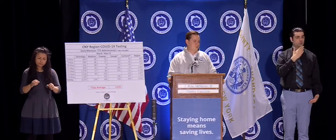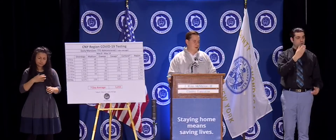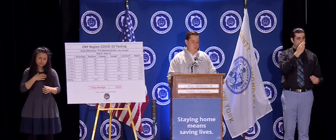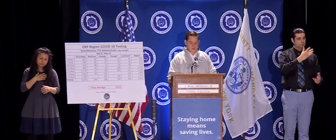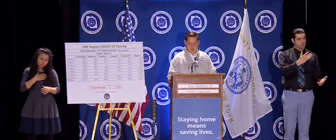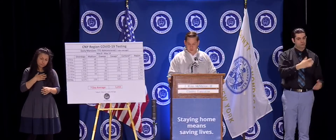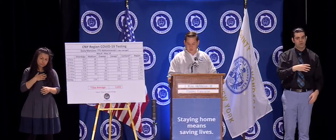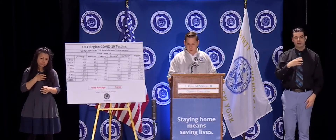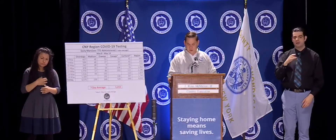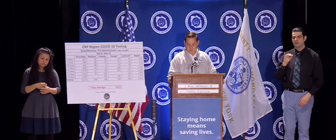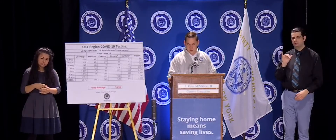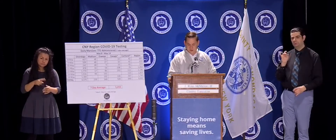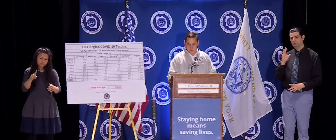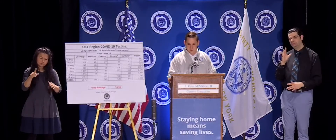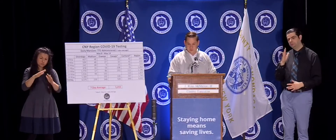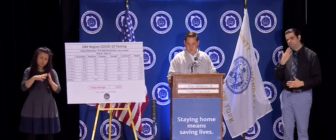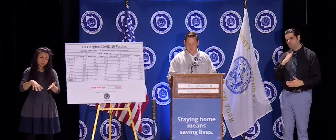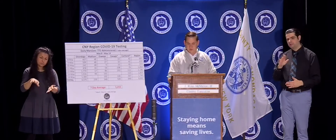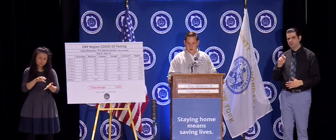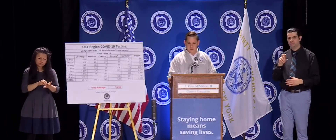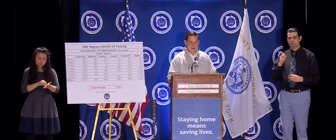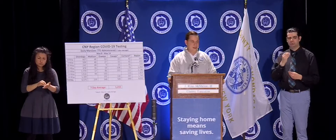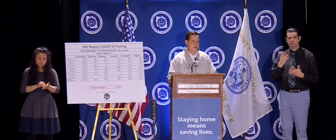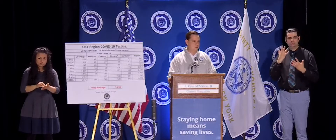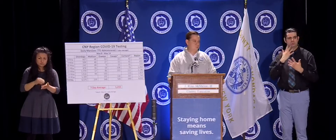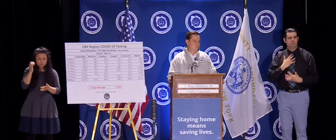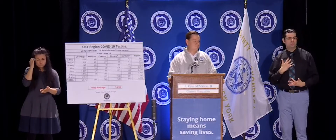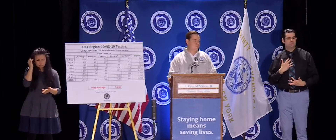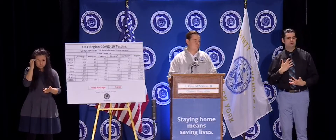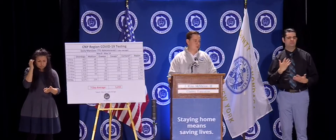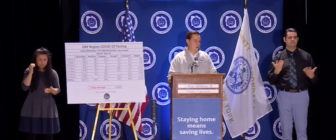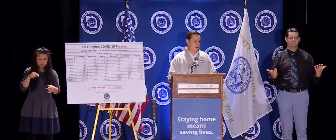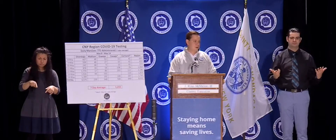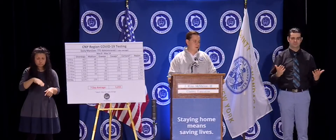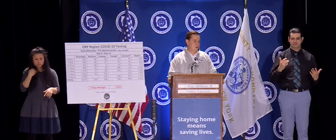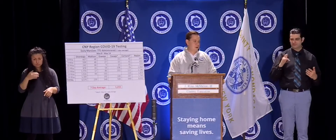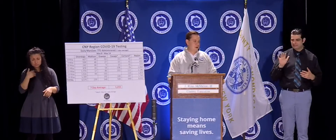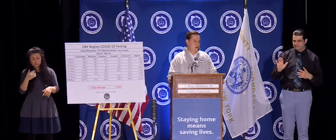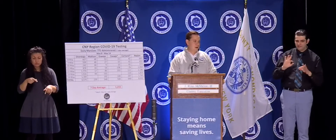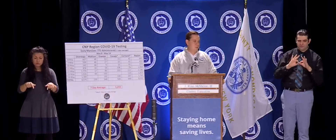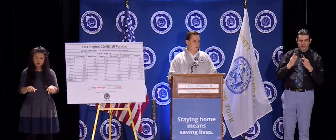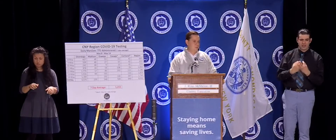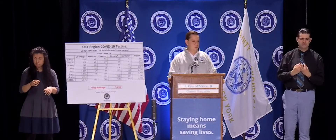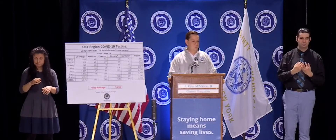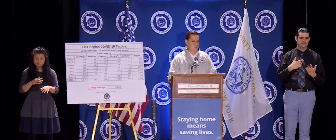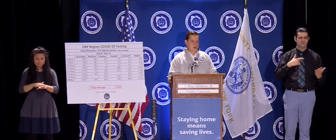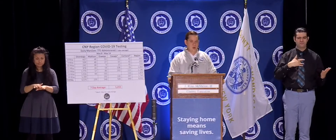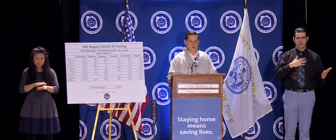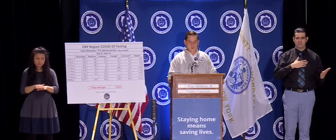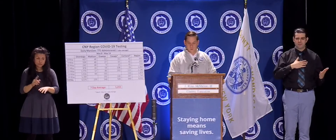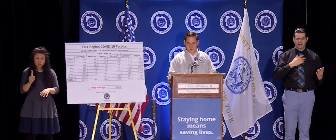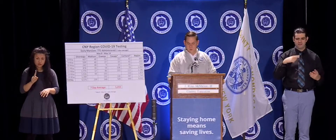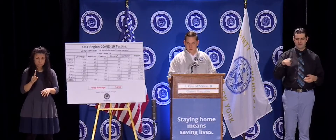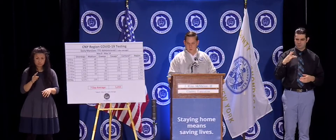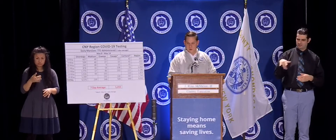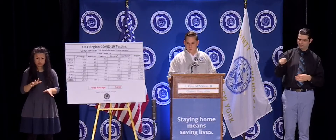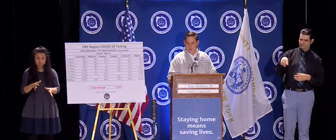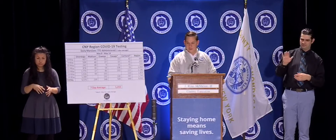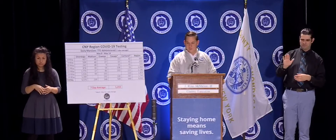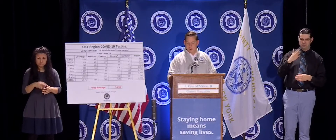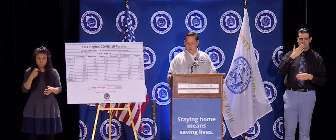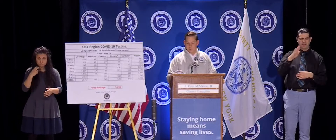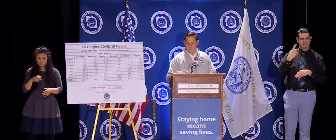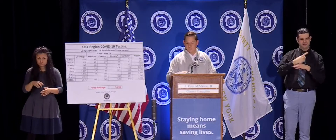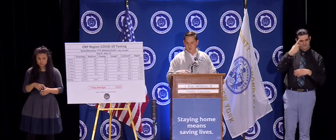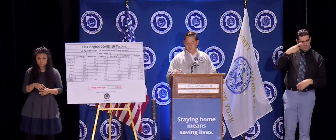so for the families that just lost loved ones, this is a very bad day. And for us,